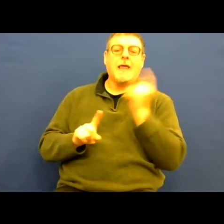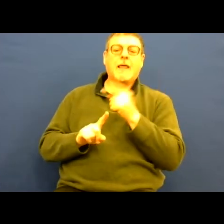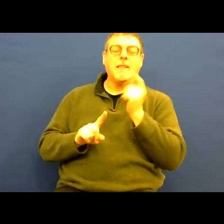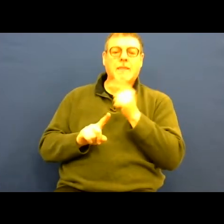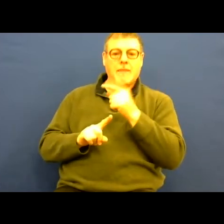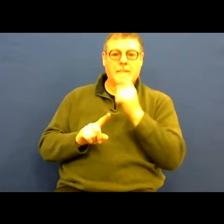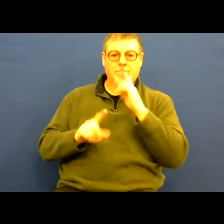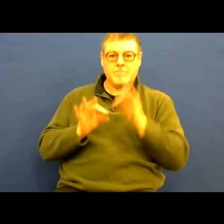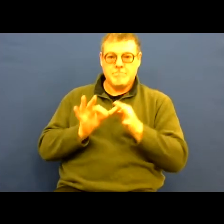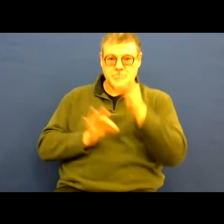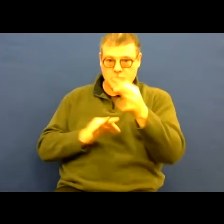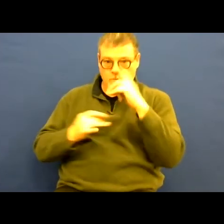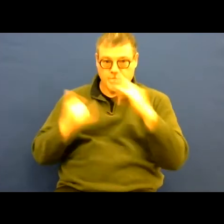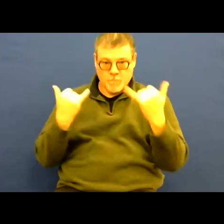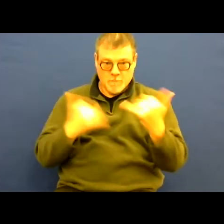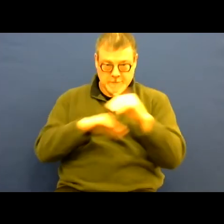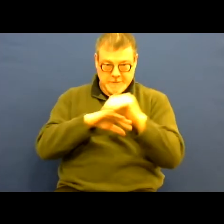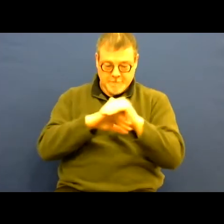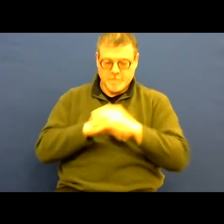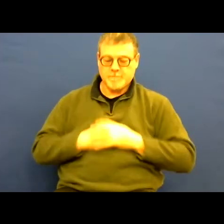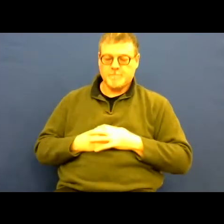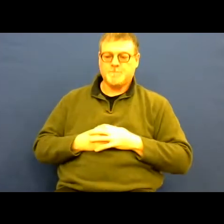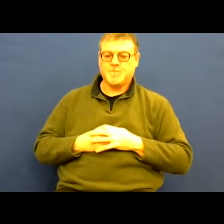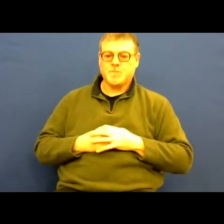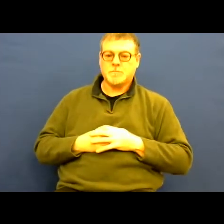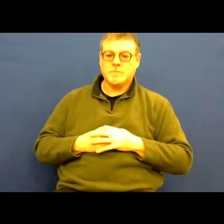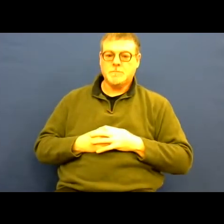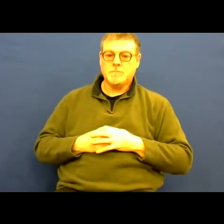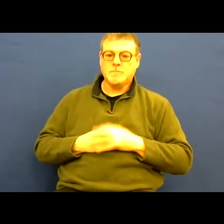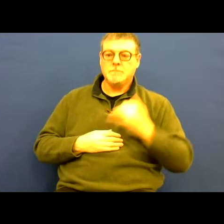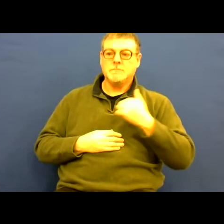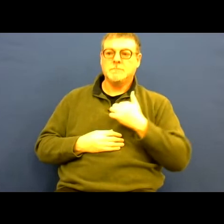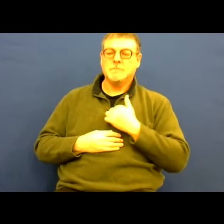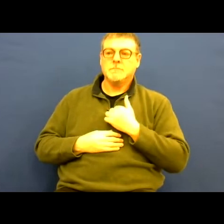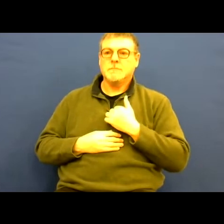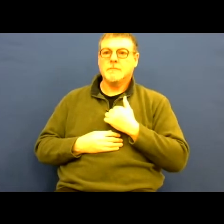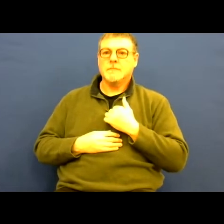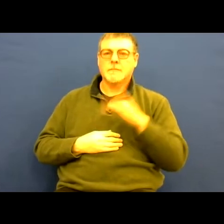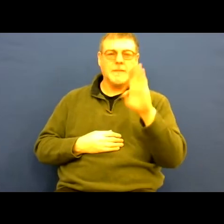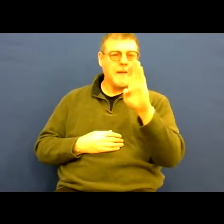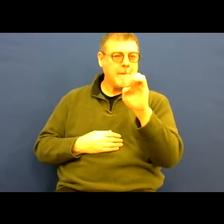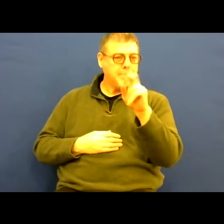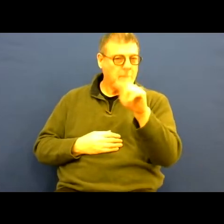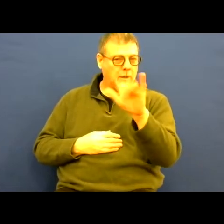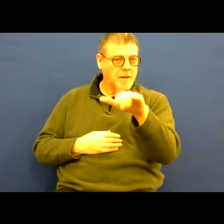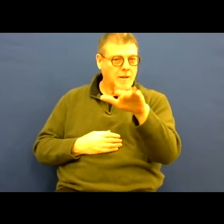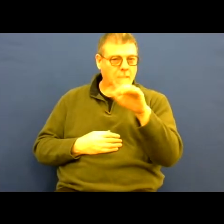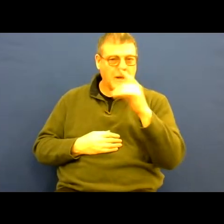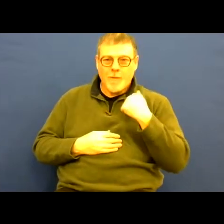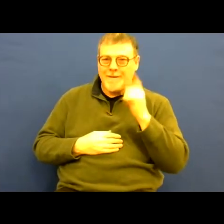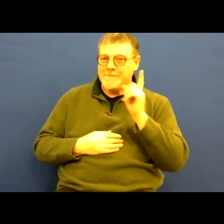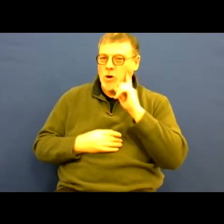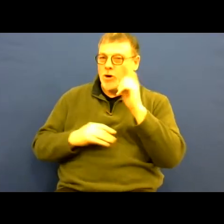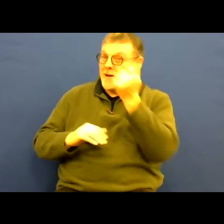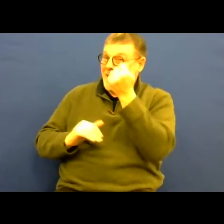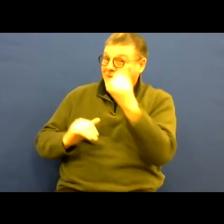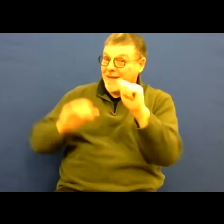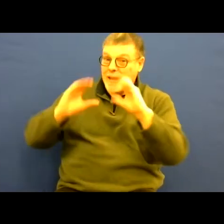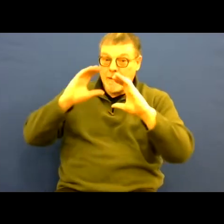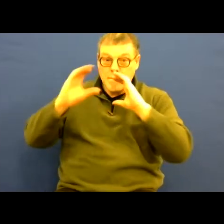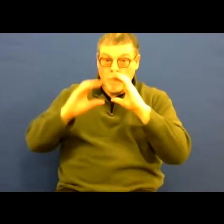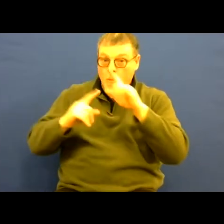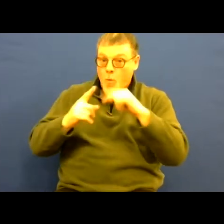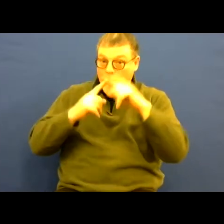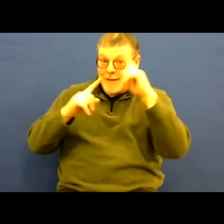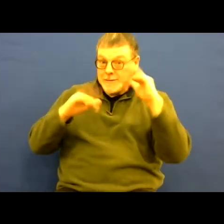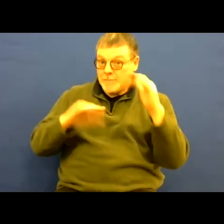postponed for this evening. I have not, Becky, have we heard any communication as to when they